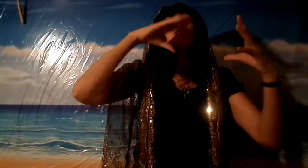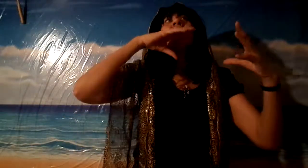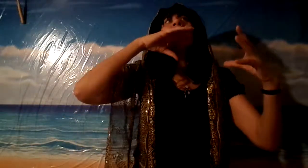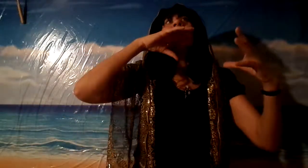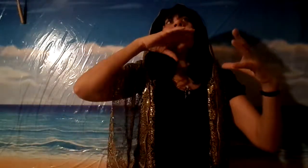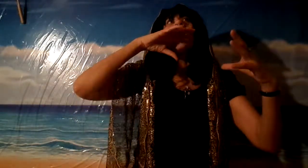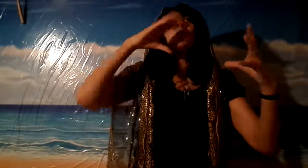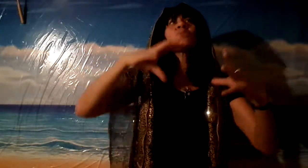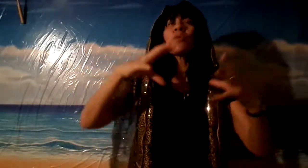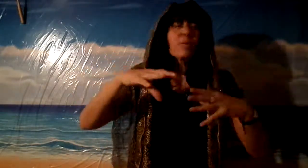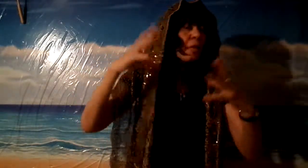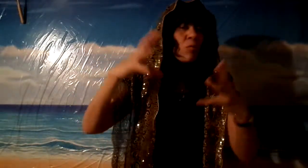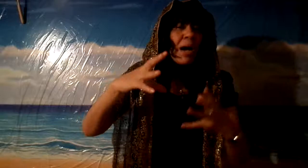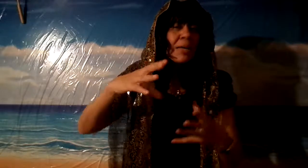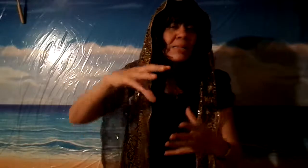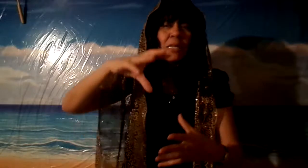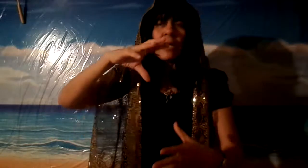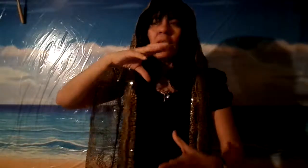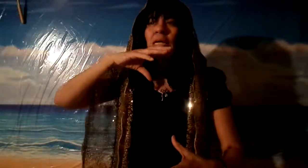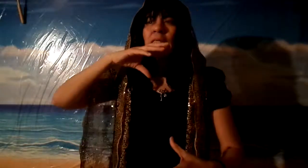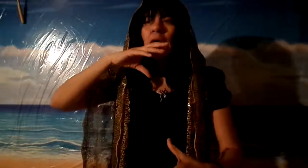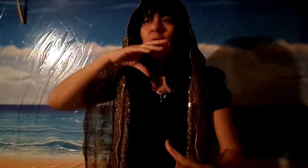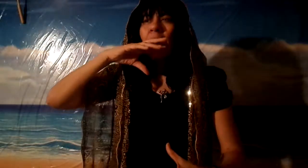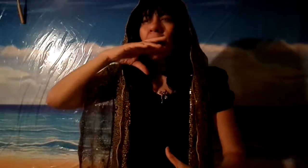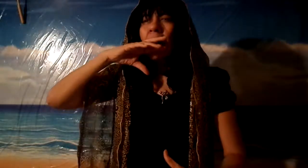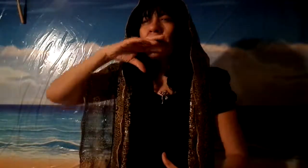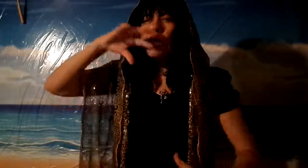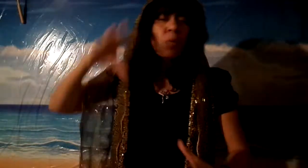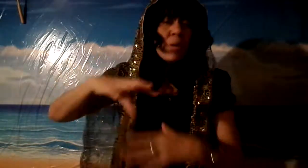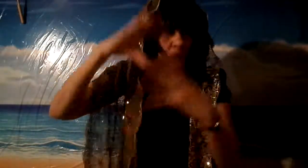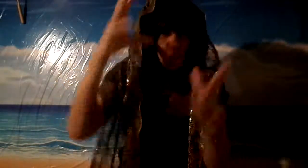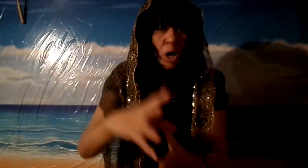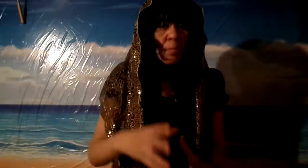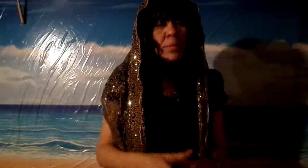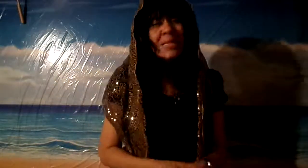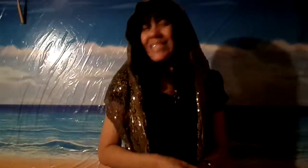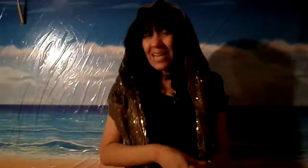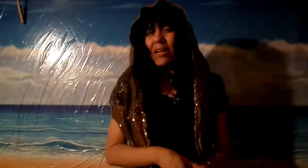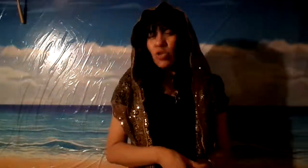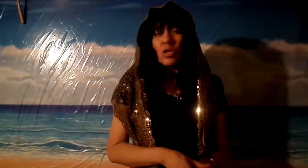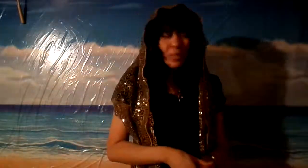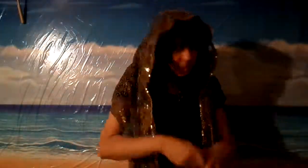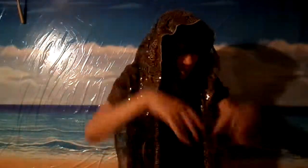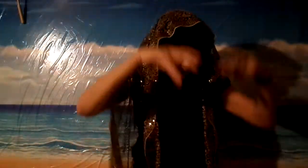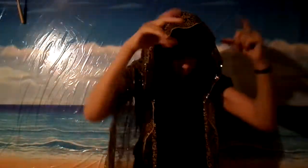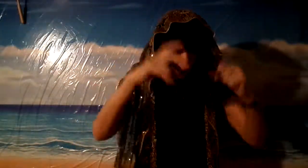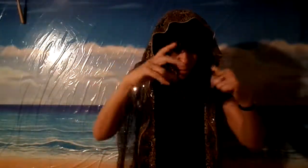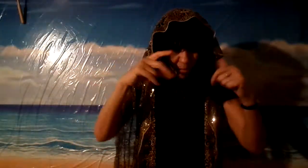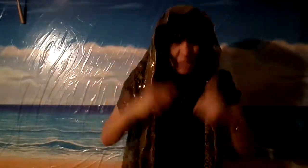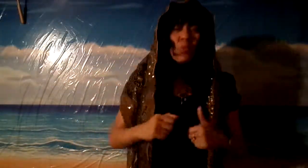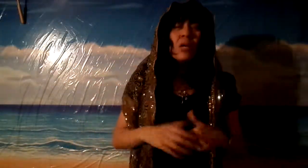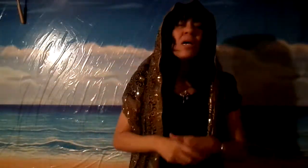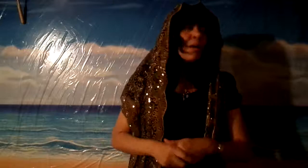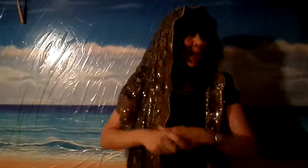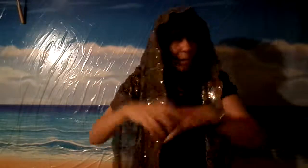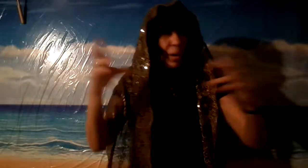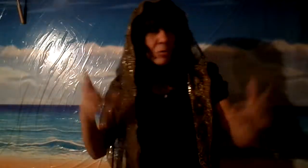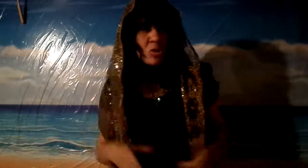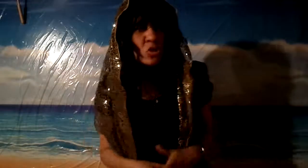the Holy Spirit, they don't have the spirit in tongue. It's a lot of church in around this world, a lot of Baptist church,